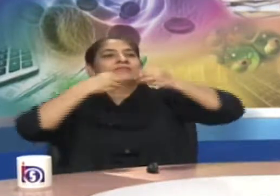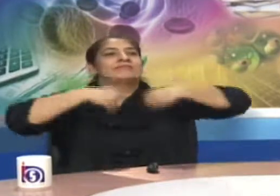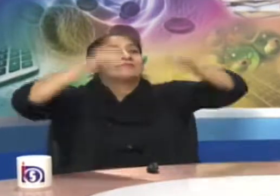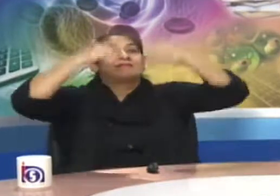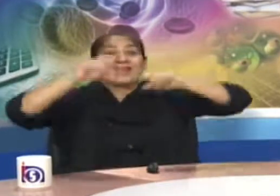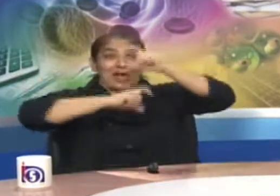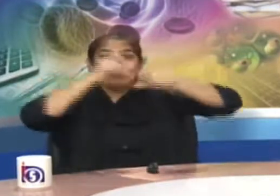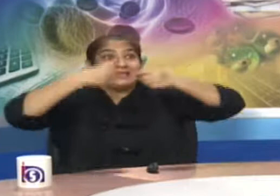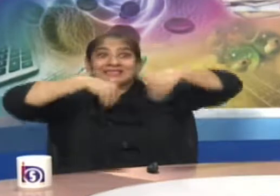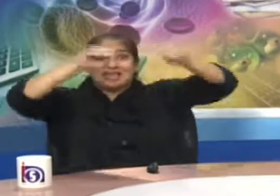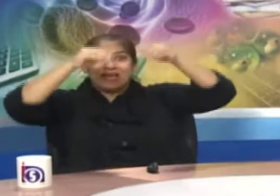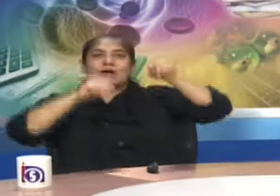Commercial.